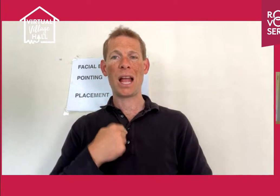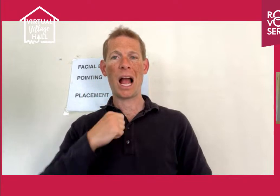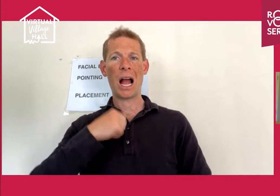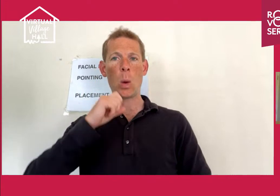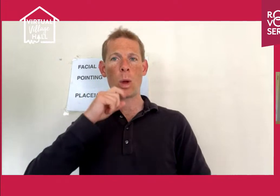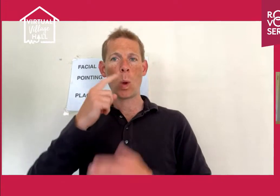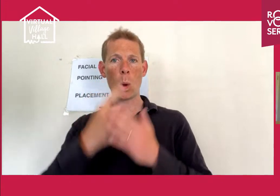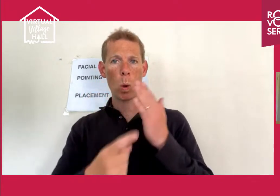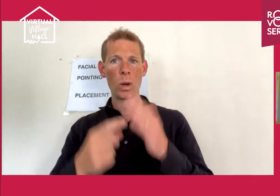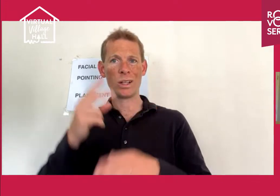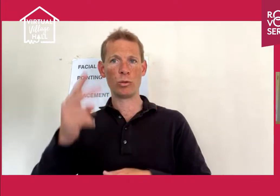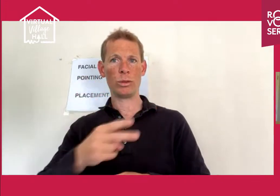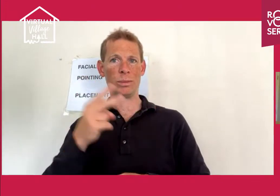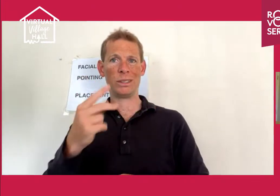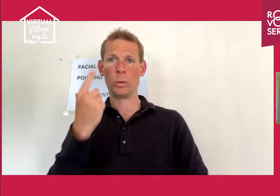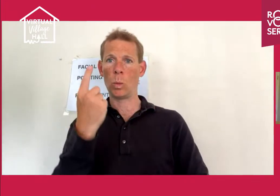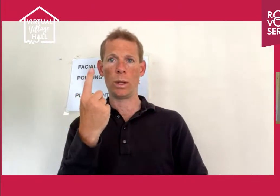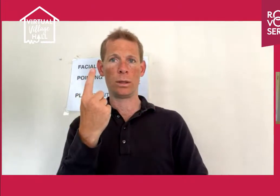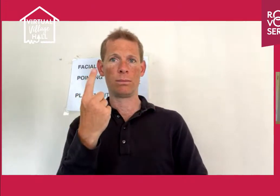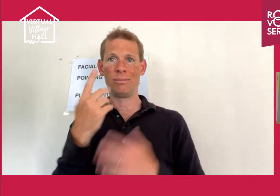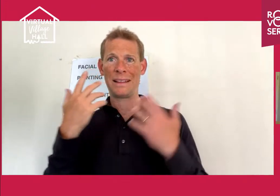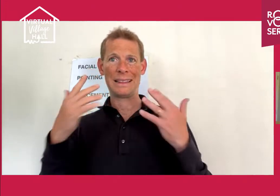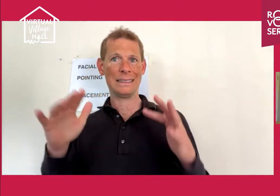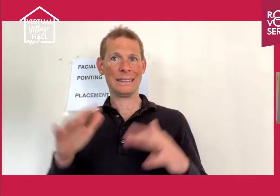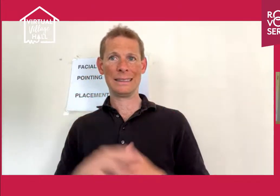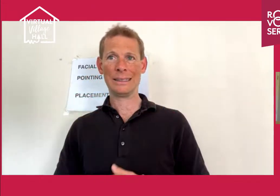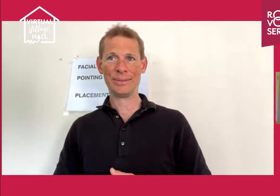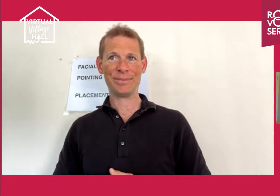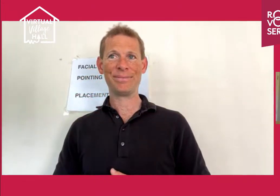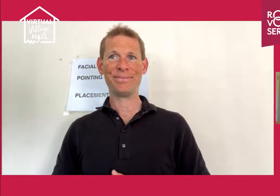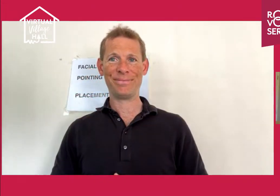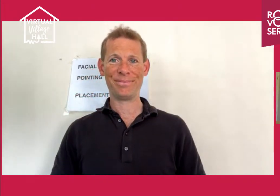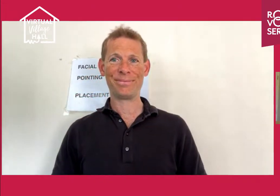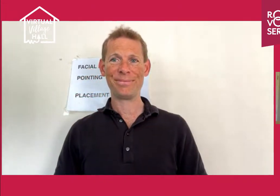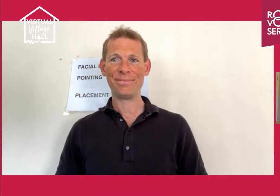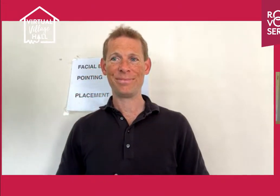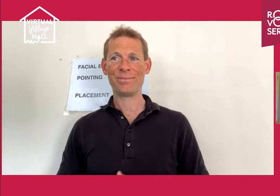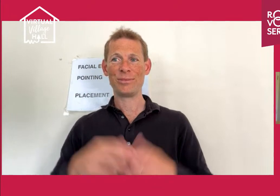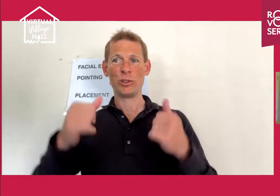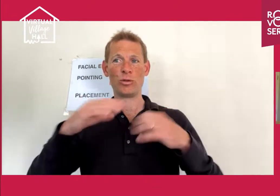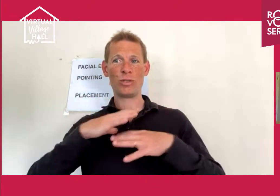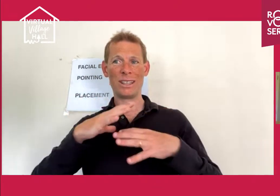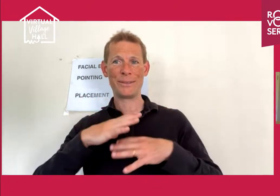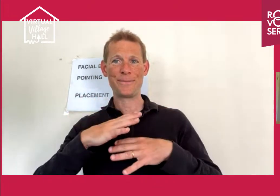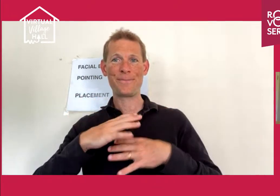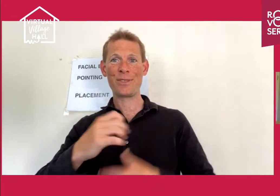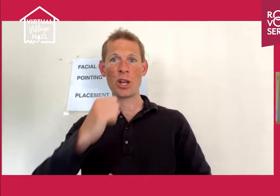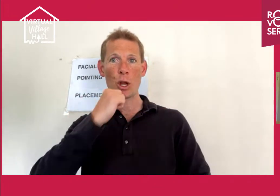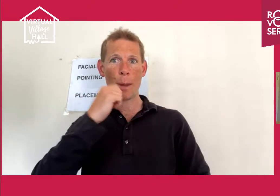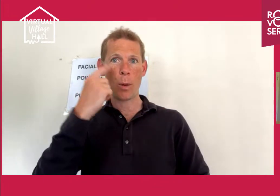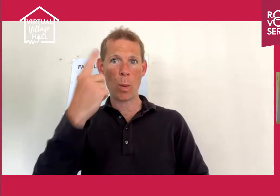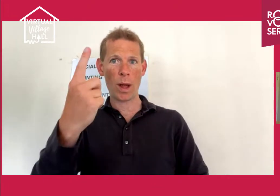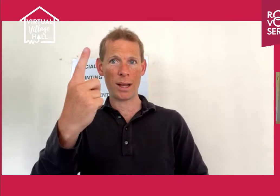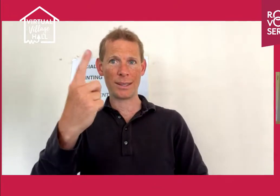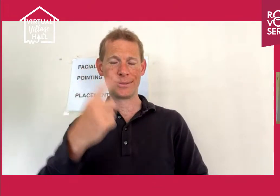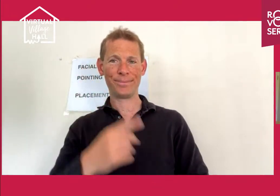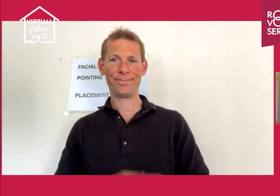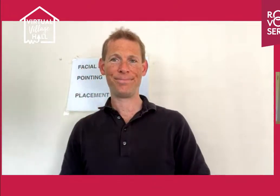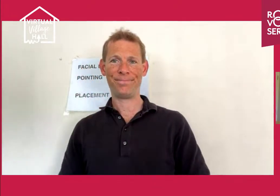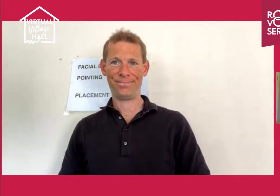Okay, if you're ready, I will fingerspell the word and then repeat it once. Okay, so here's number